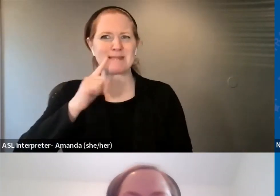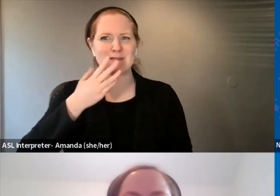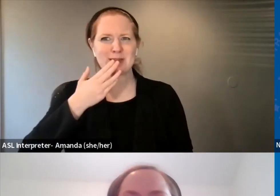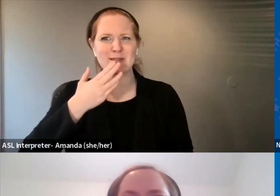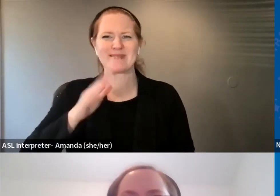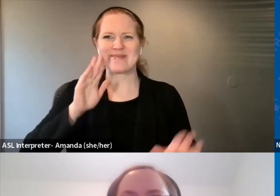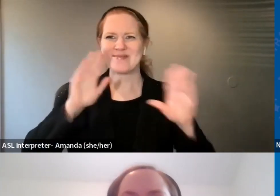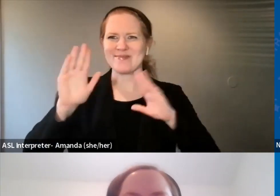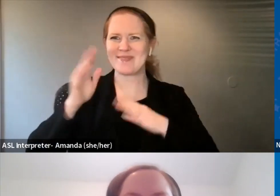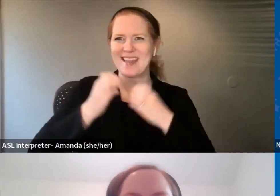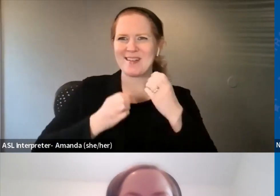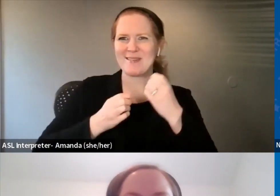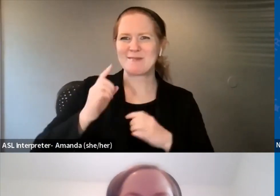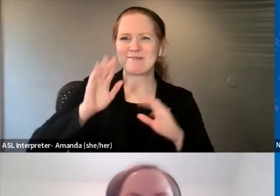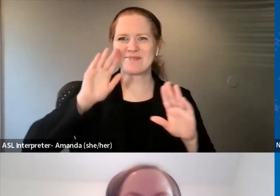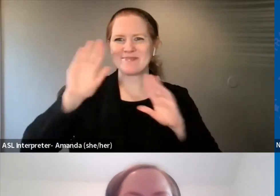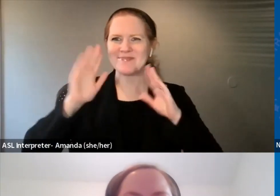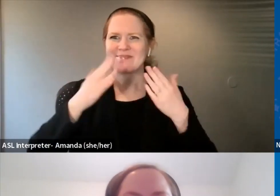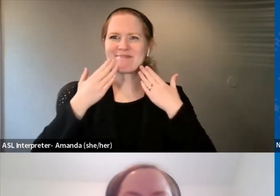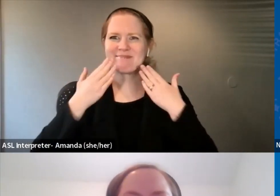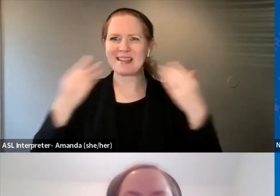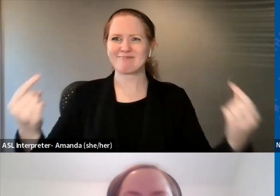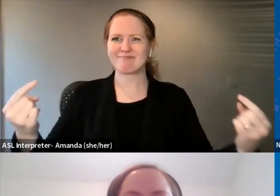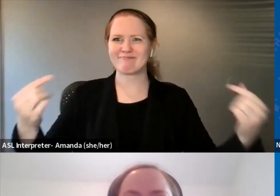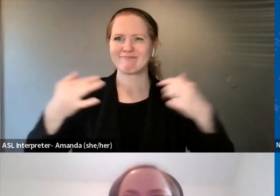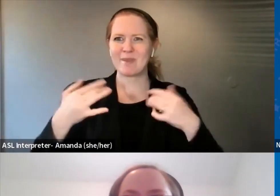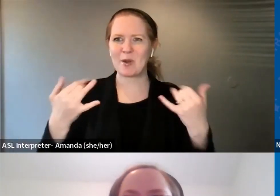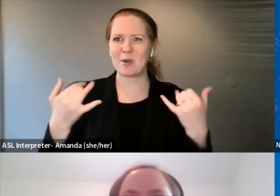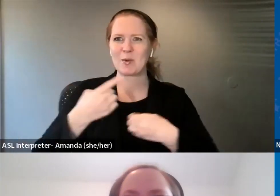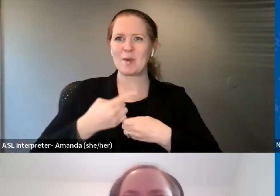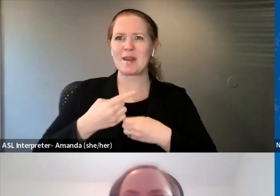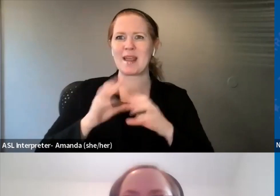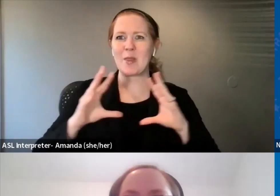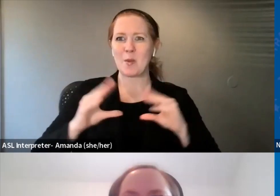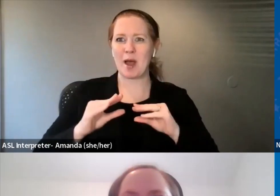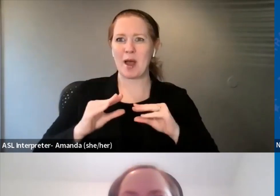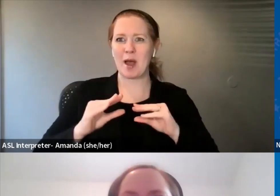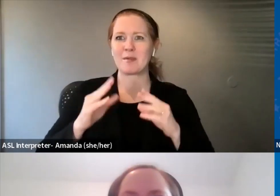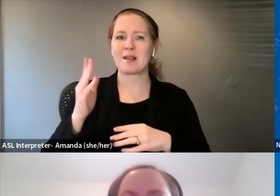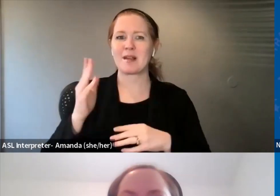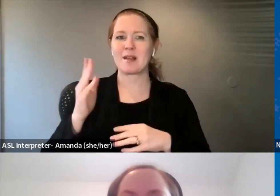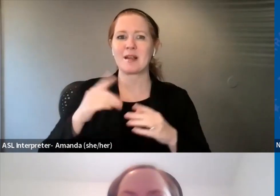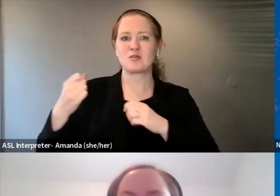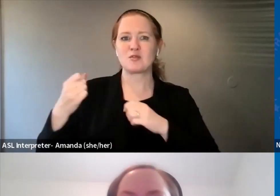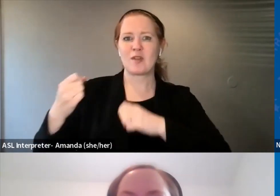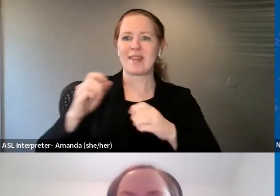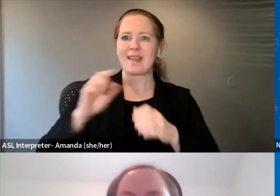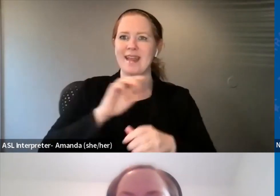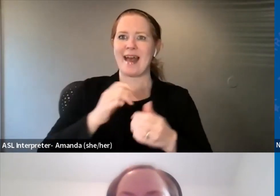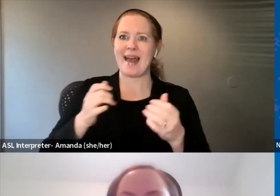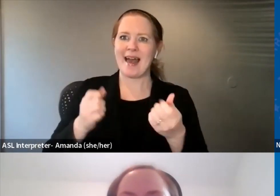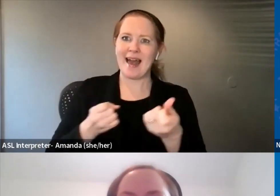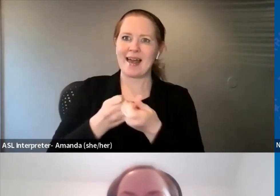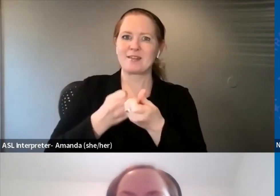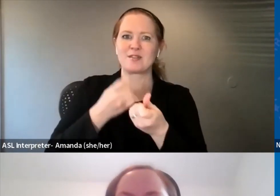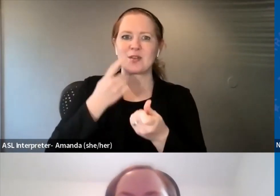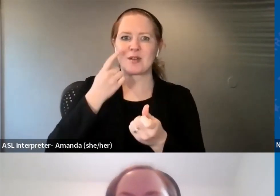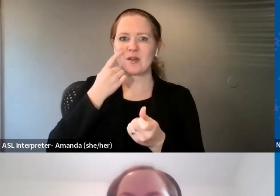Hi, everyone. Thank you for joining us today for this webinar in our series on strengthening advocacy in the HCBS settings